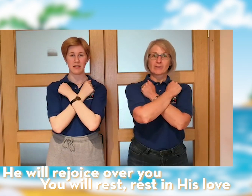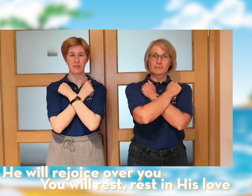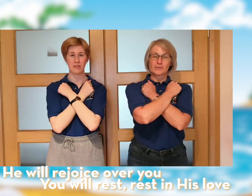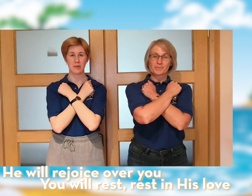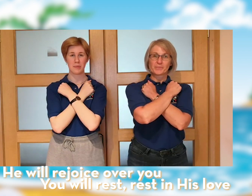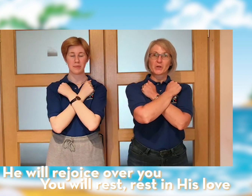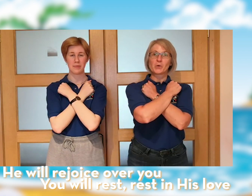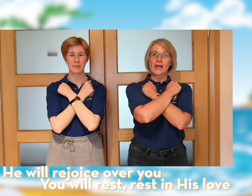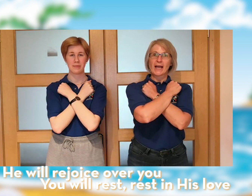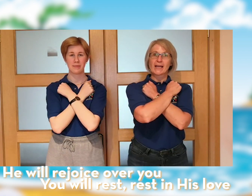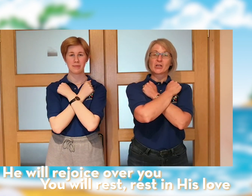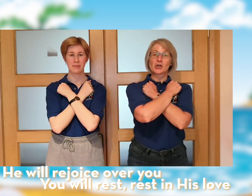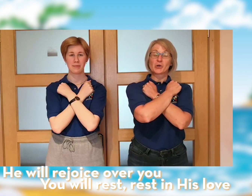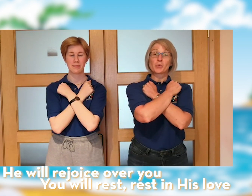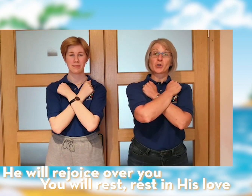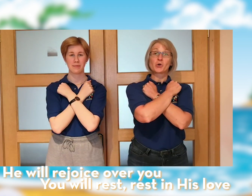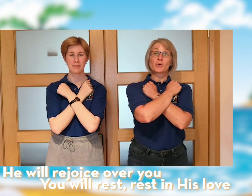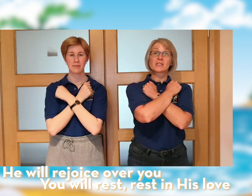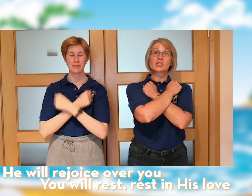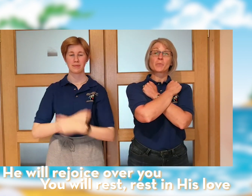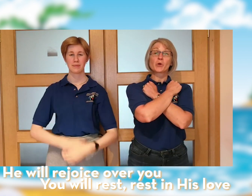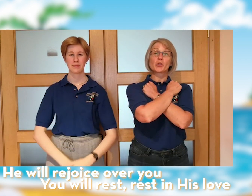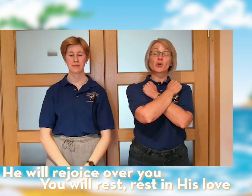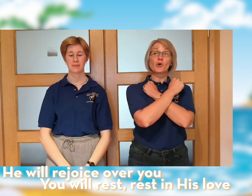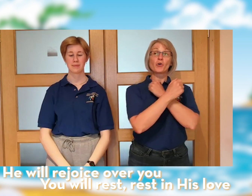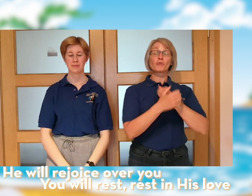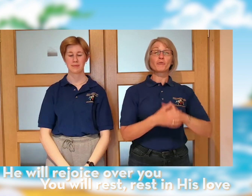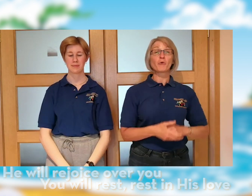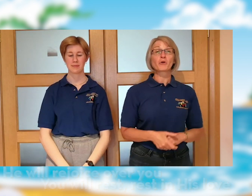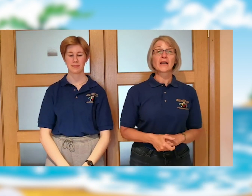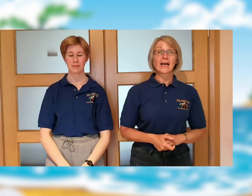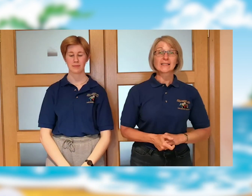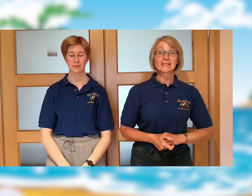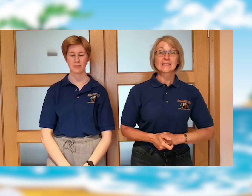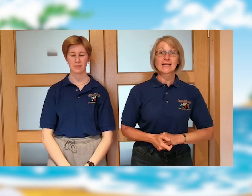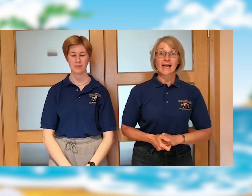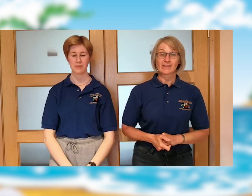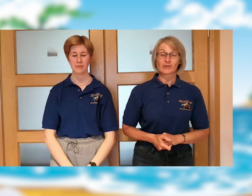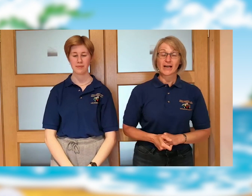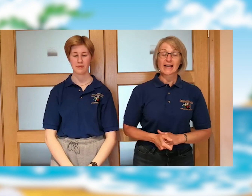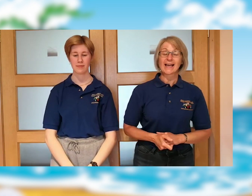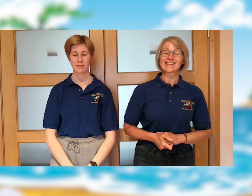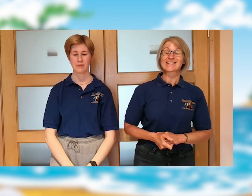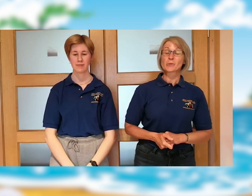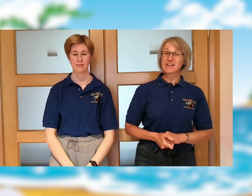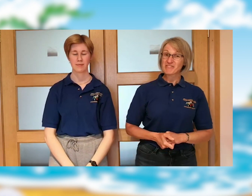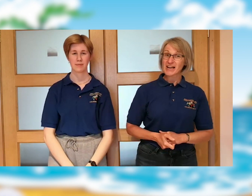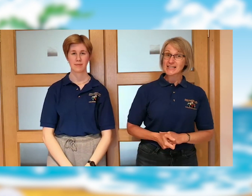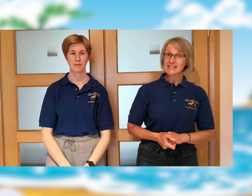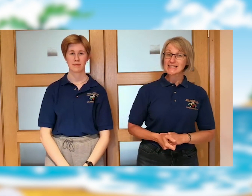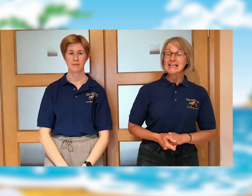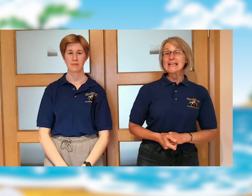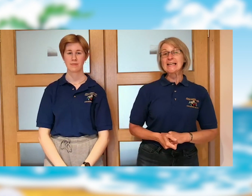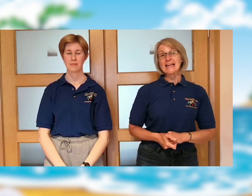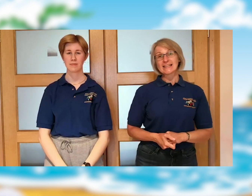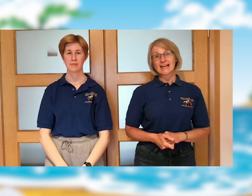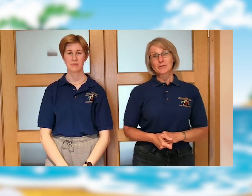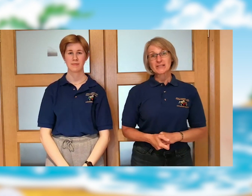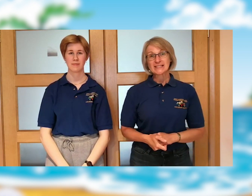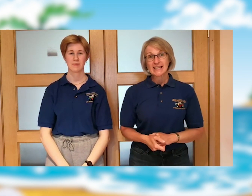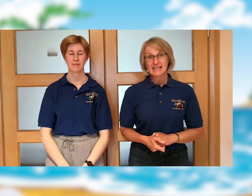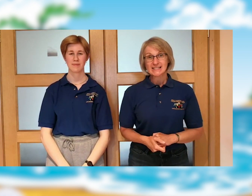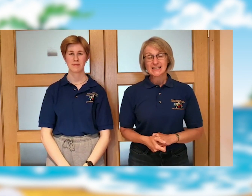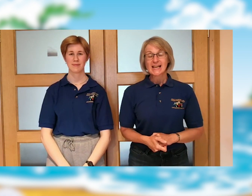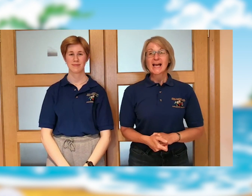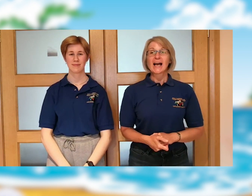his love. Okay, now we're going to put all four lines together. Again, it's quite fast. Kate and I